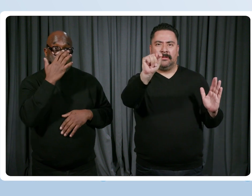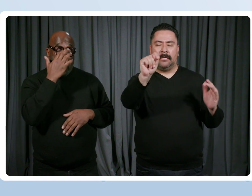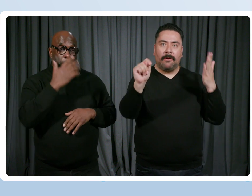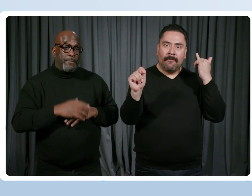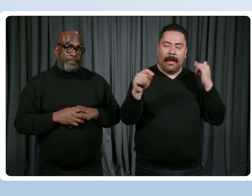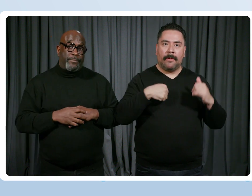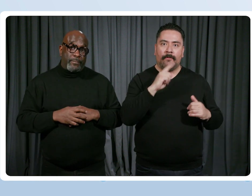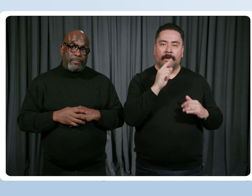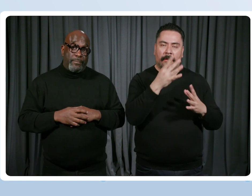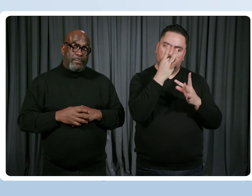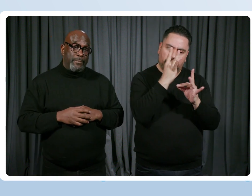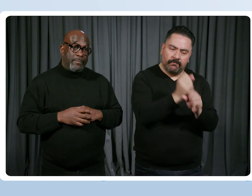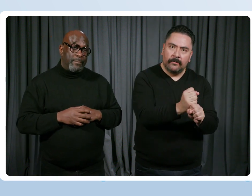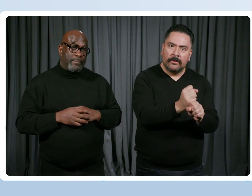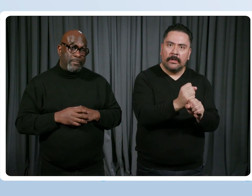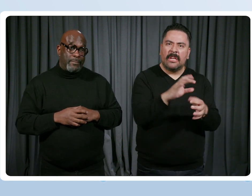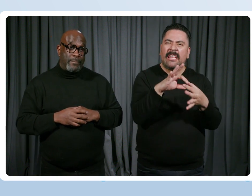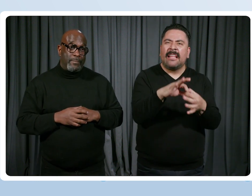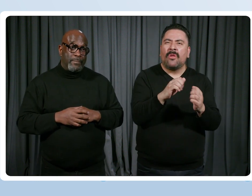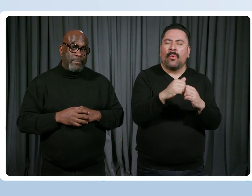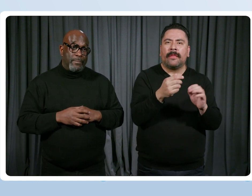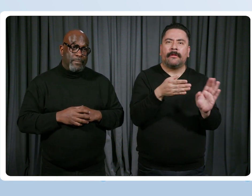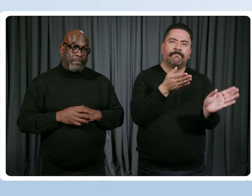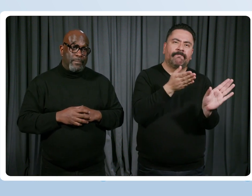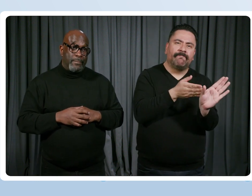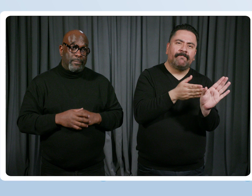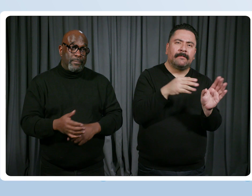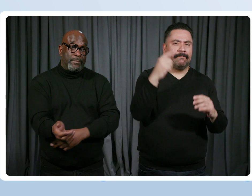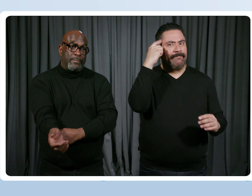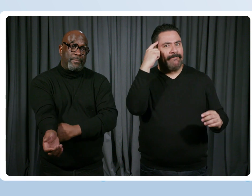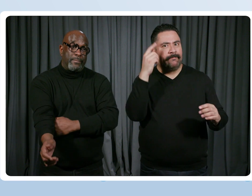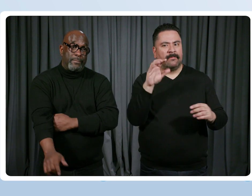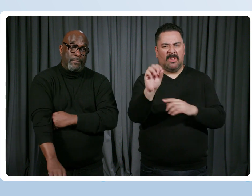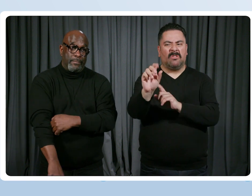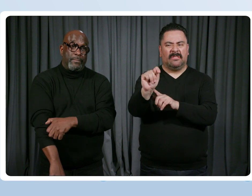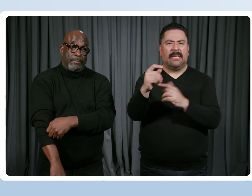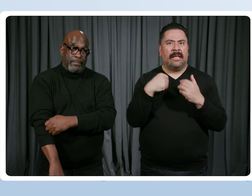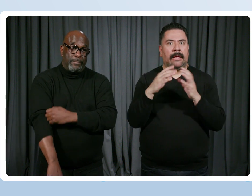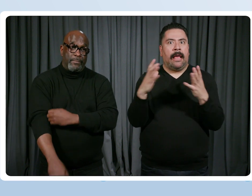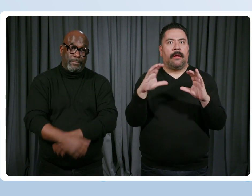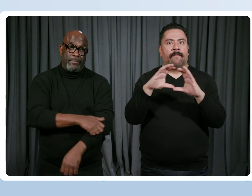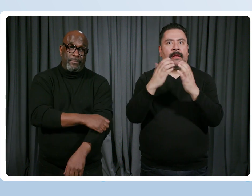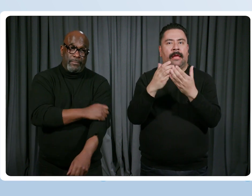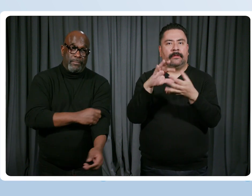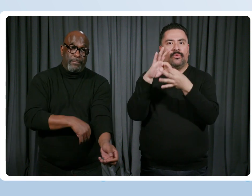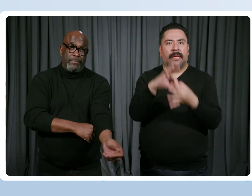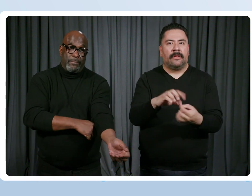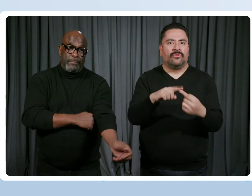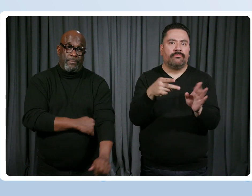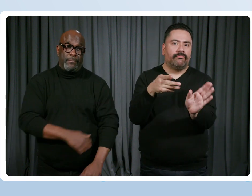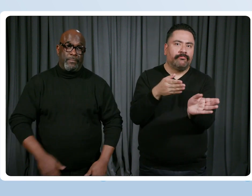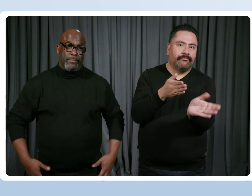I was really interested in doing something in psychology. And again, occupational therapy has a lot of coursework related to